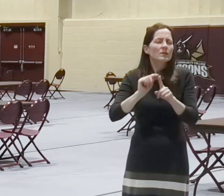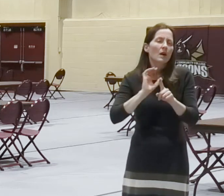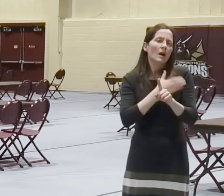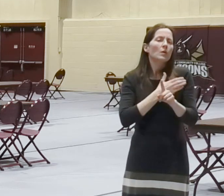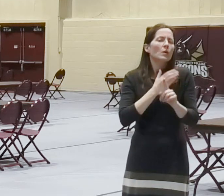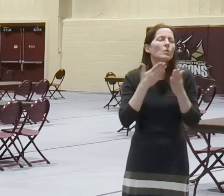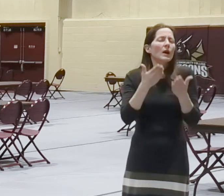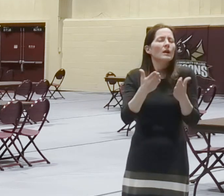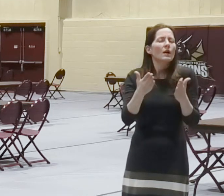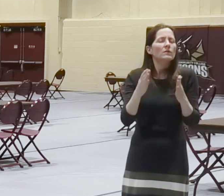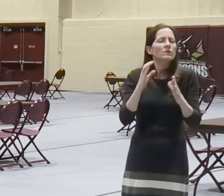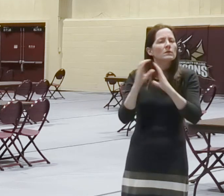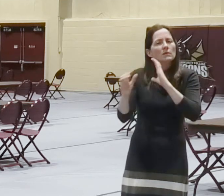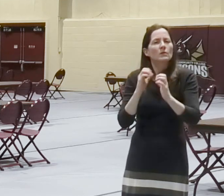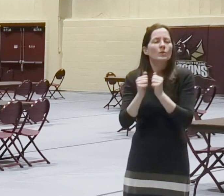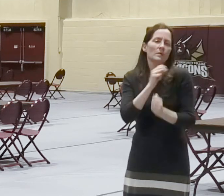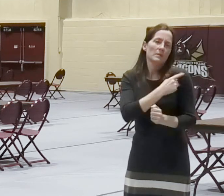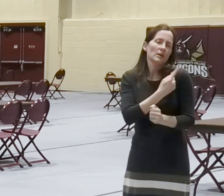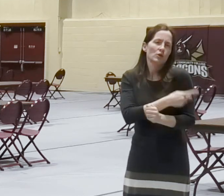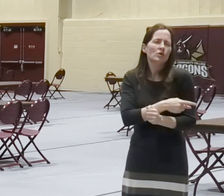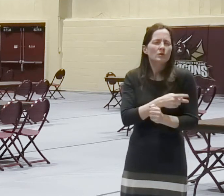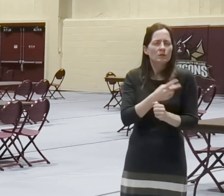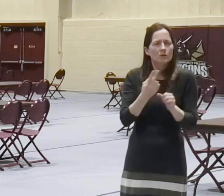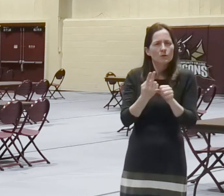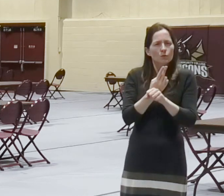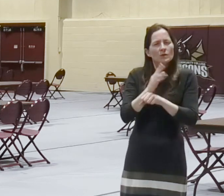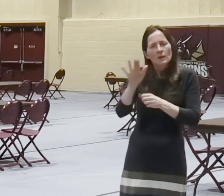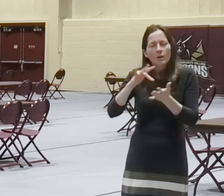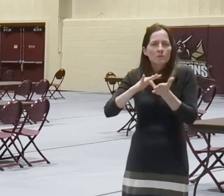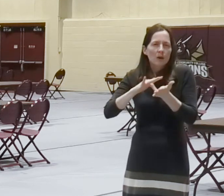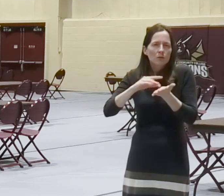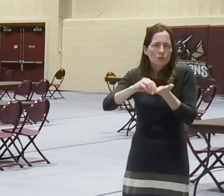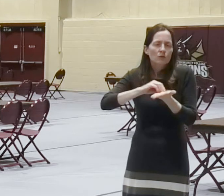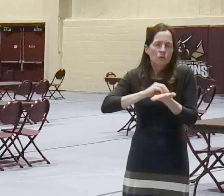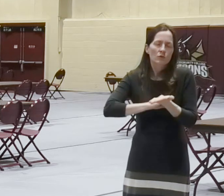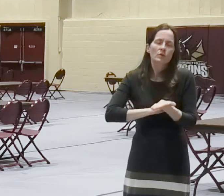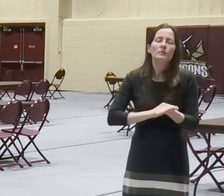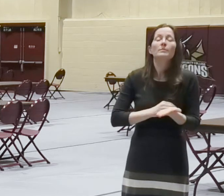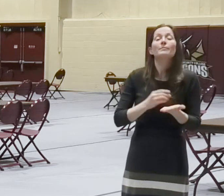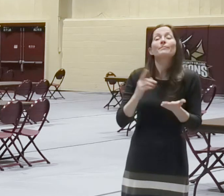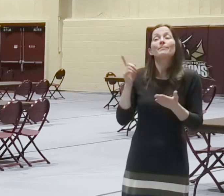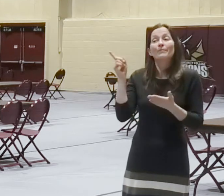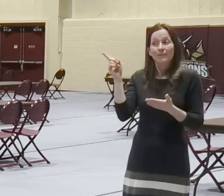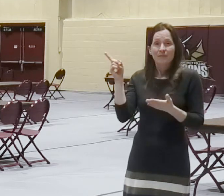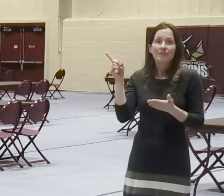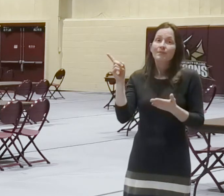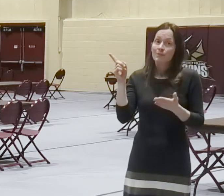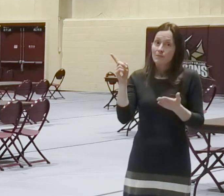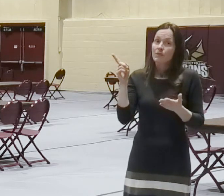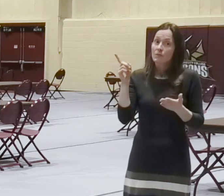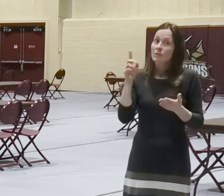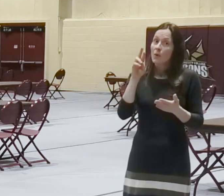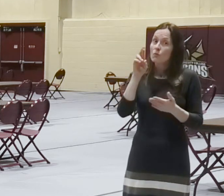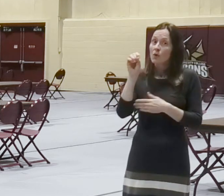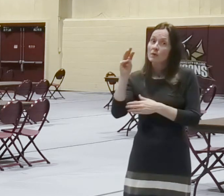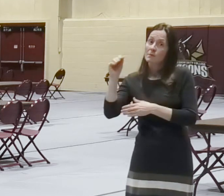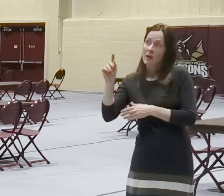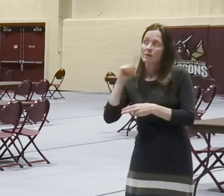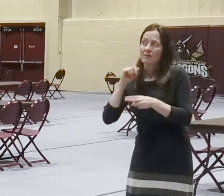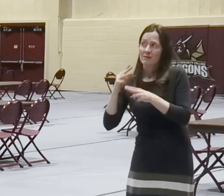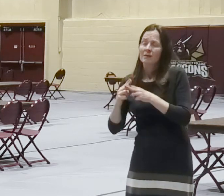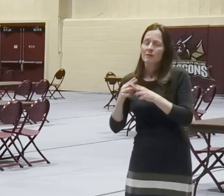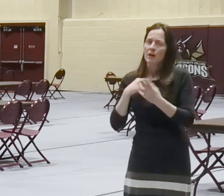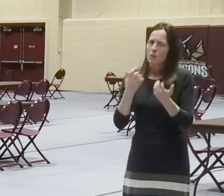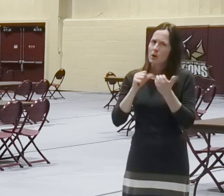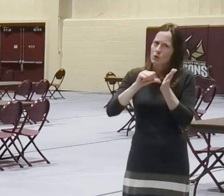Please continue to follow the precautions mentioned by Dr. Rossman. Although a vaccination is a light at the end of the tunnel, we are currently